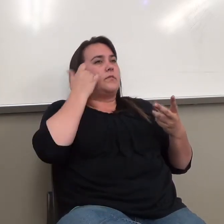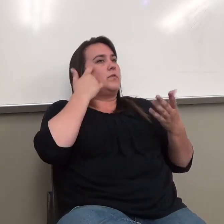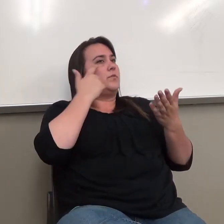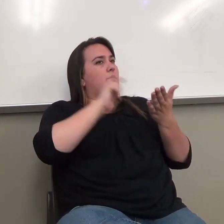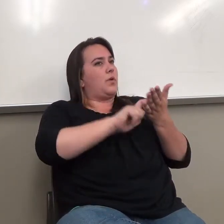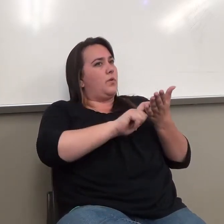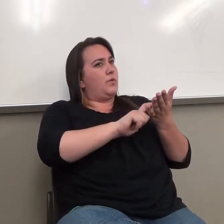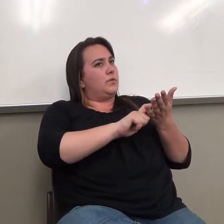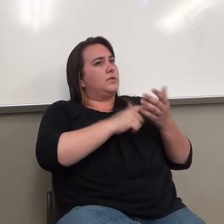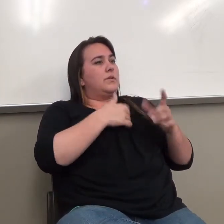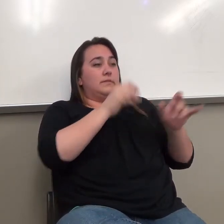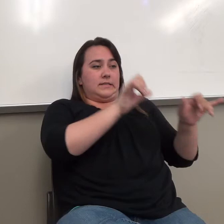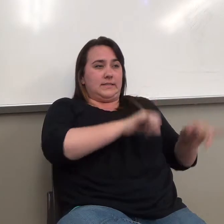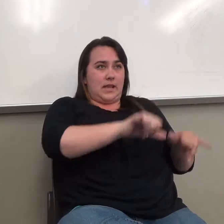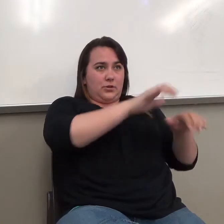have Standard English,